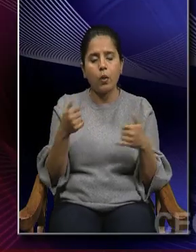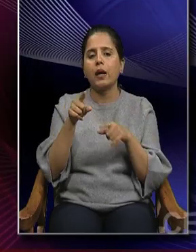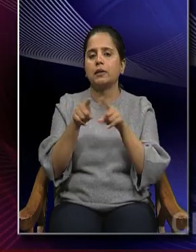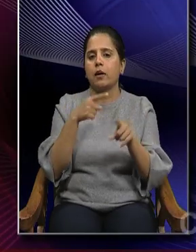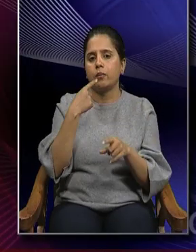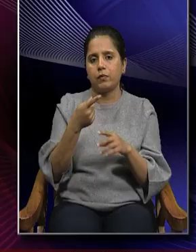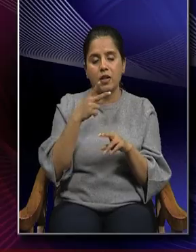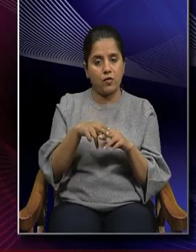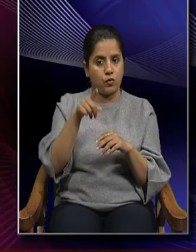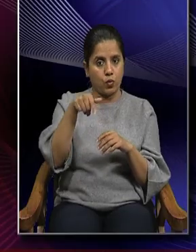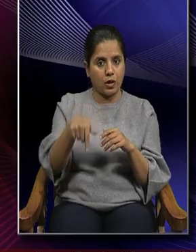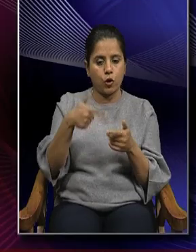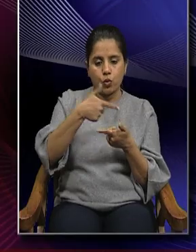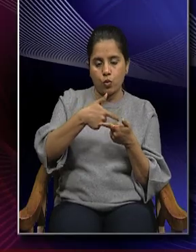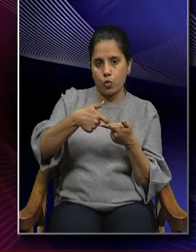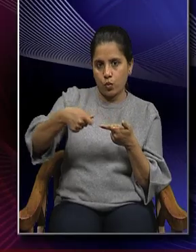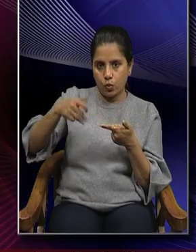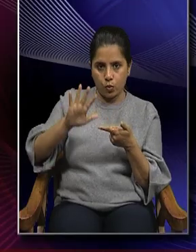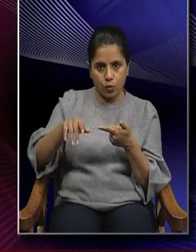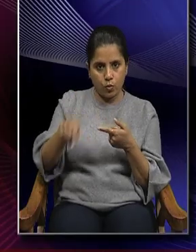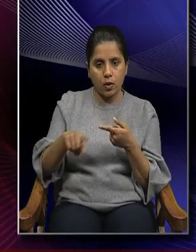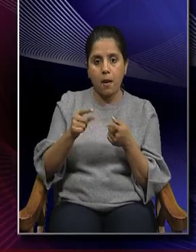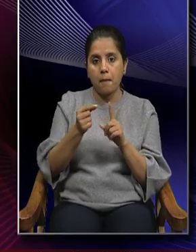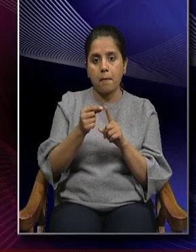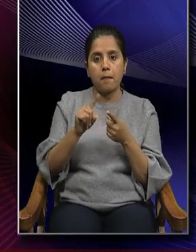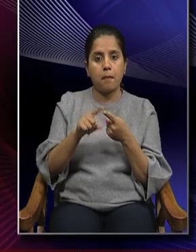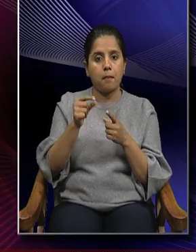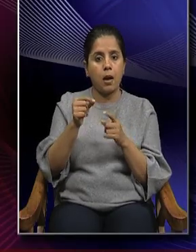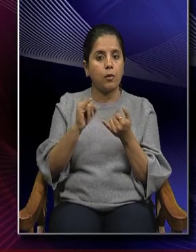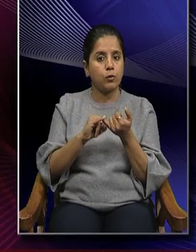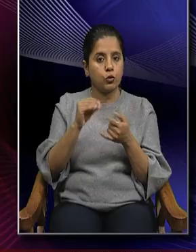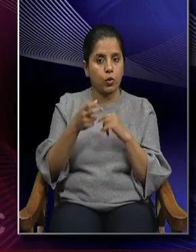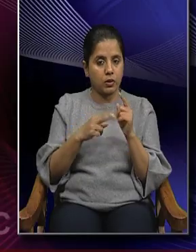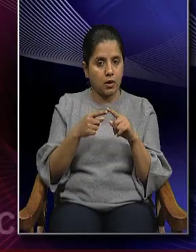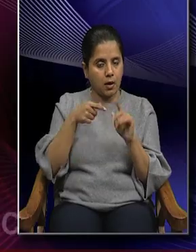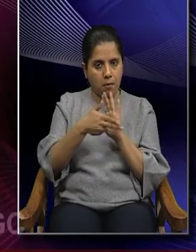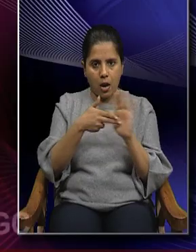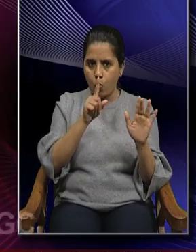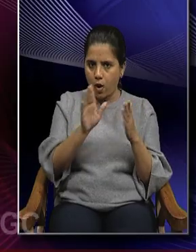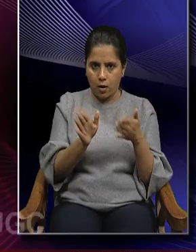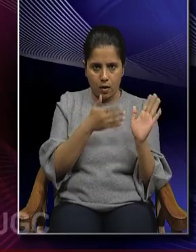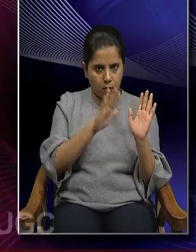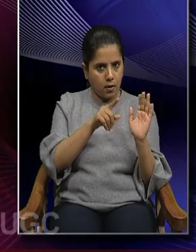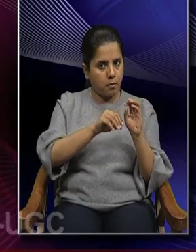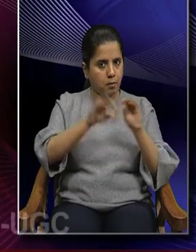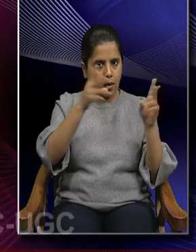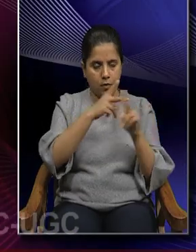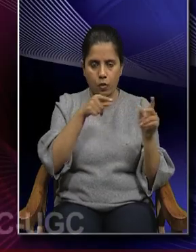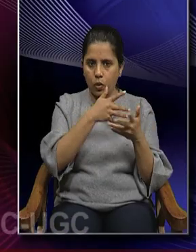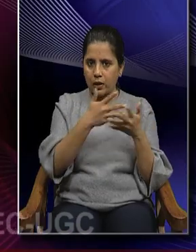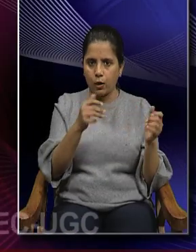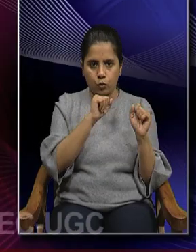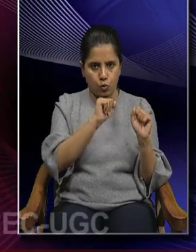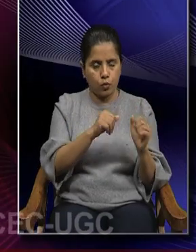instance, if you take toothpaste, Pepsodent is one variant of a brand marketed by a marketer in a product